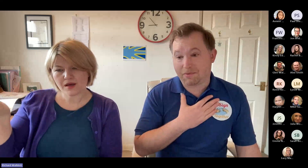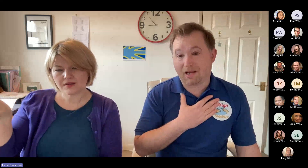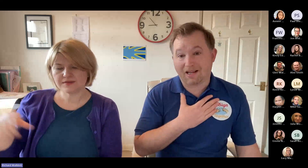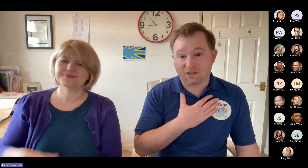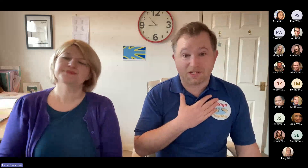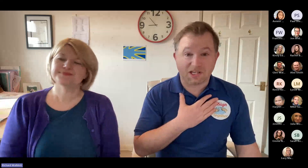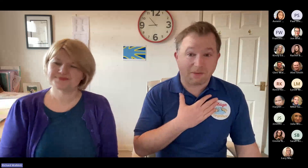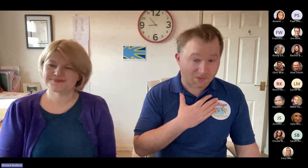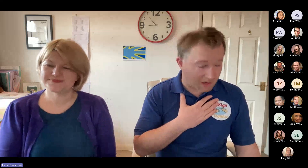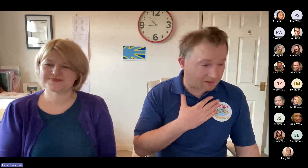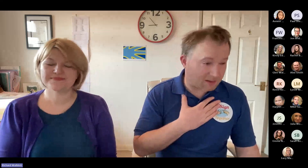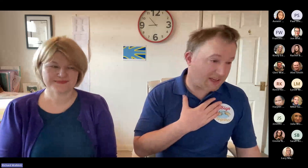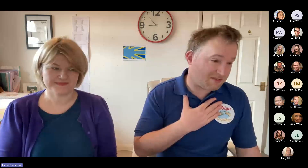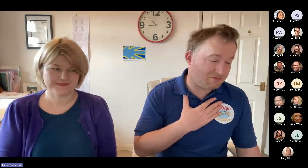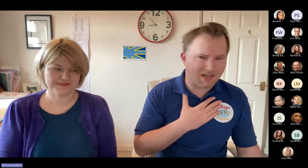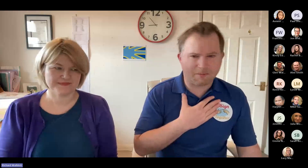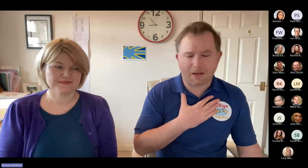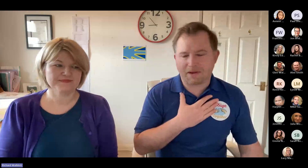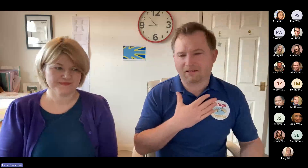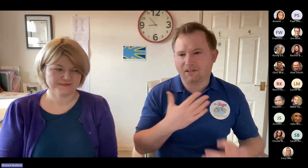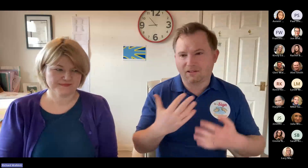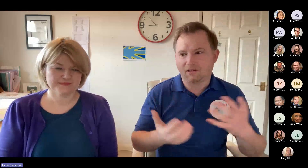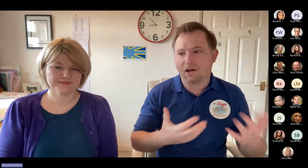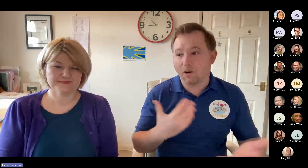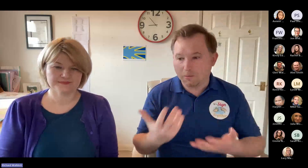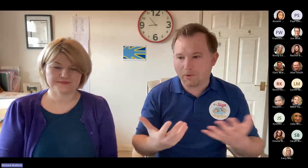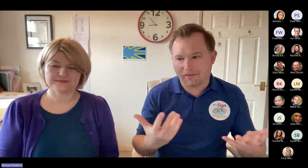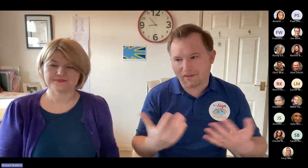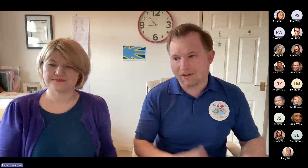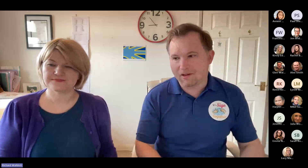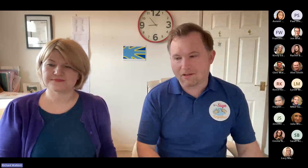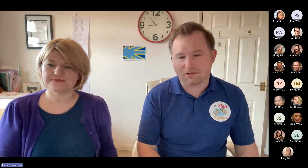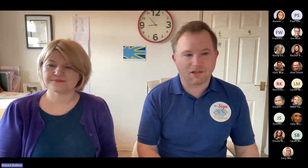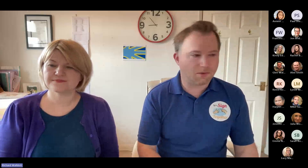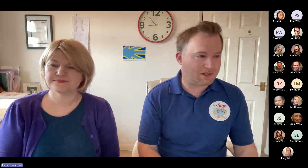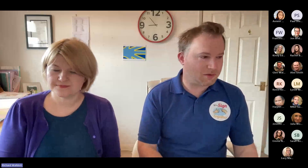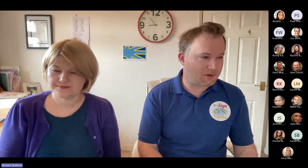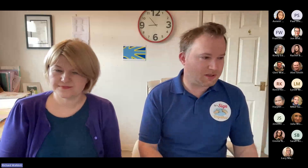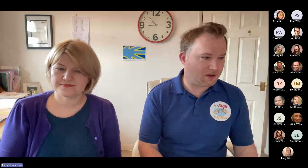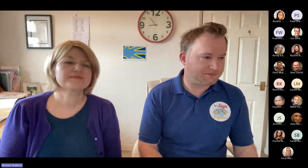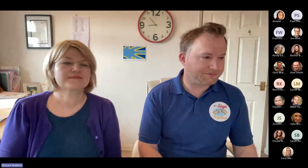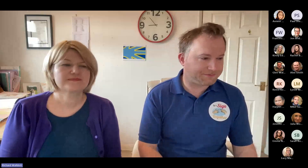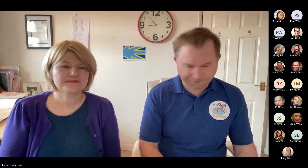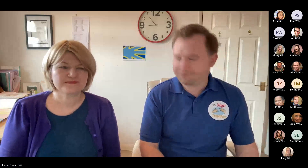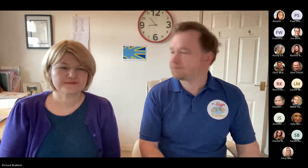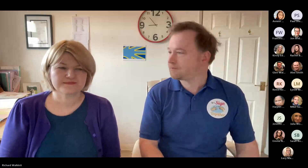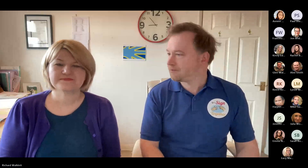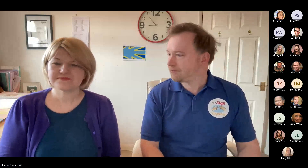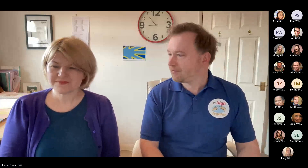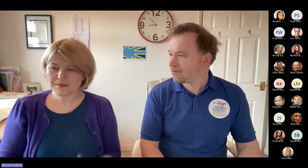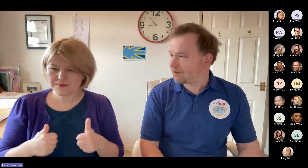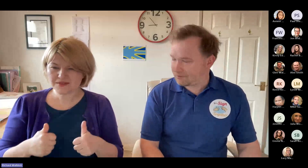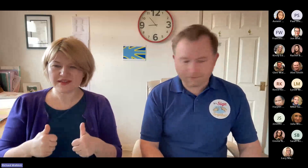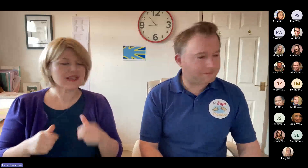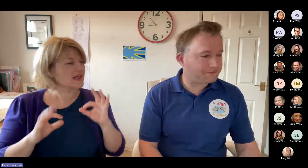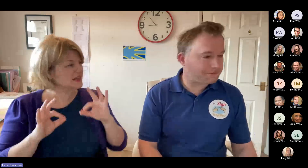and especially me as well. Like, it's really made me cope with social situations quite a lot. Perfect.